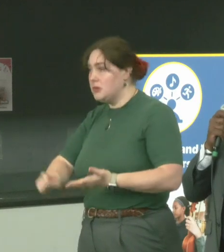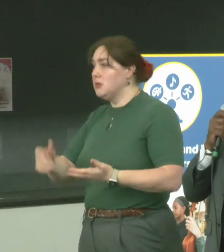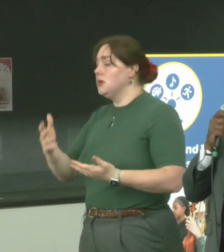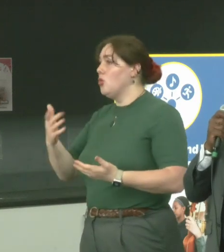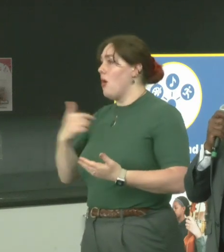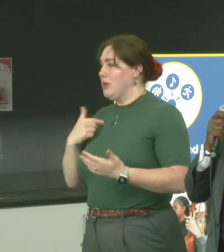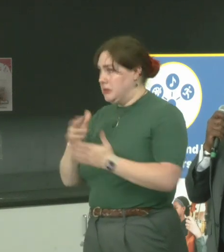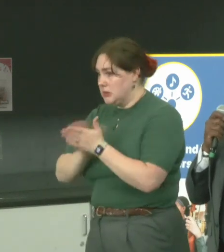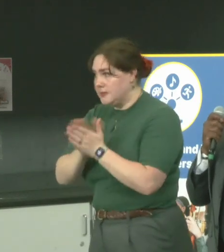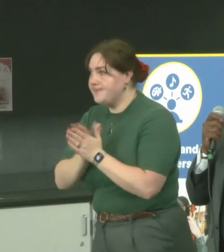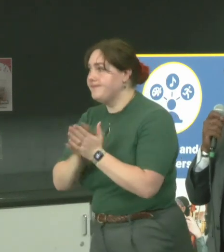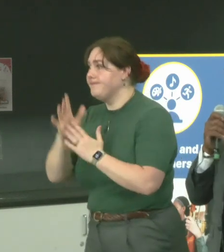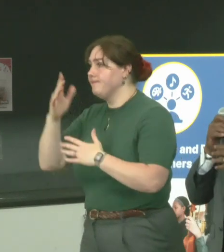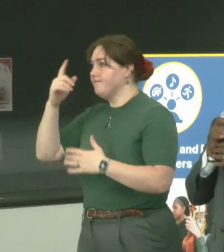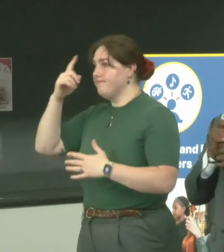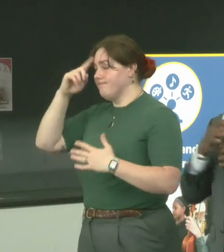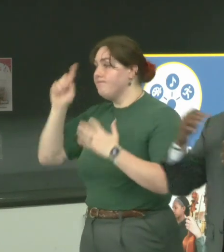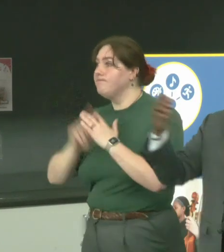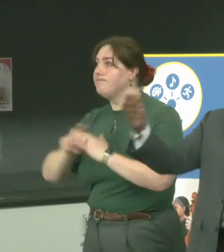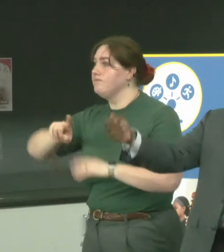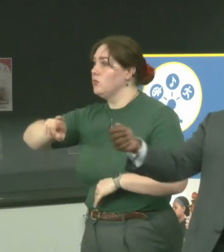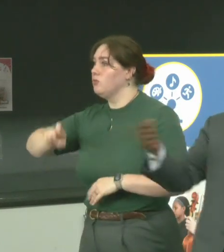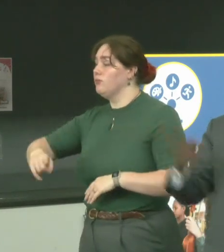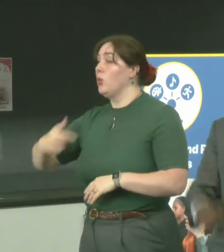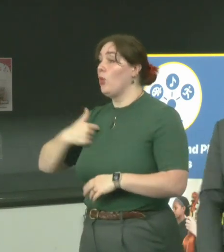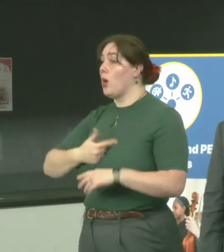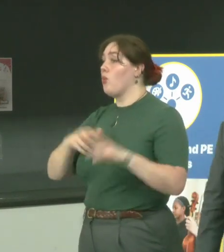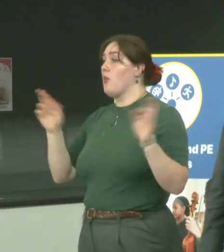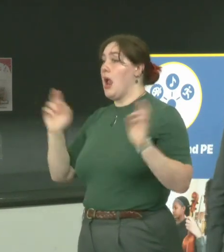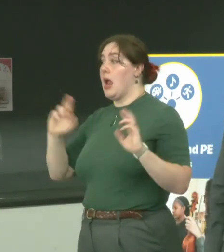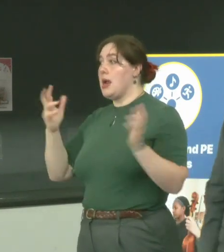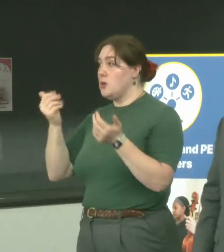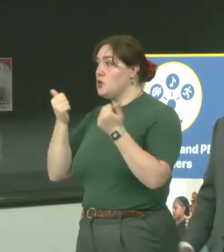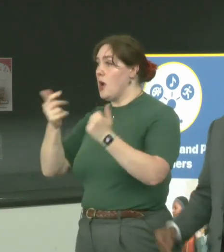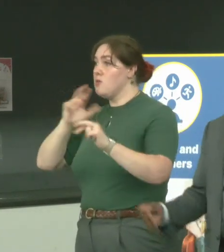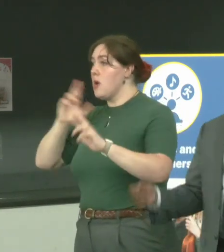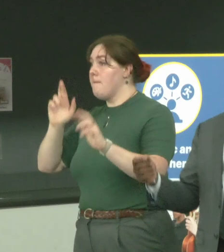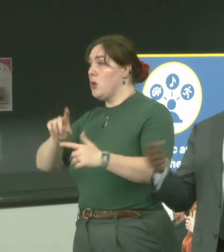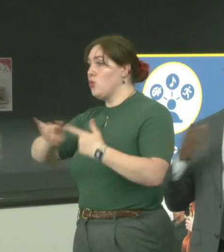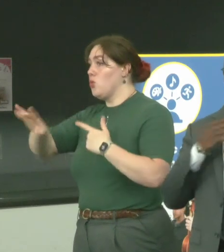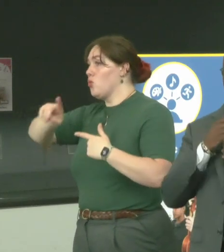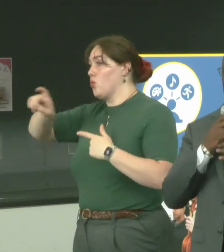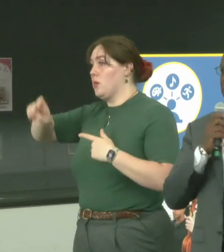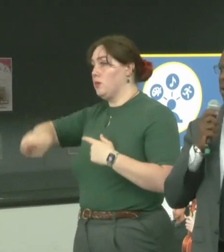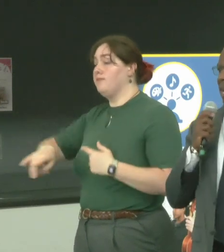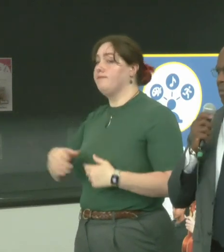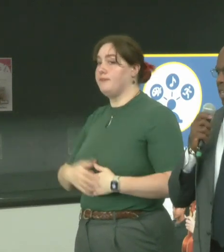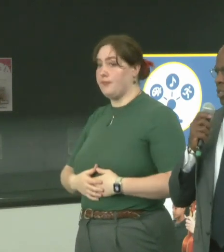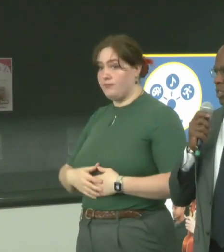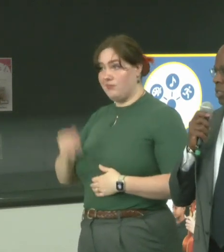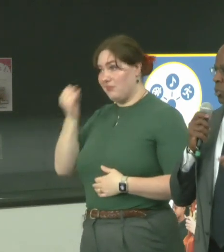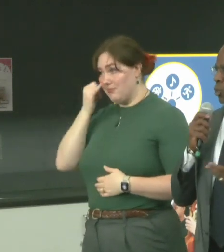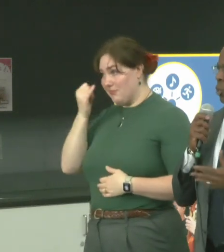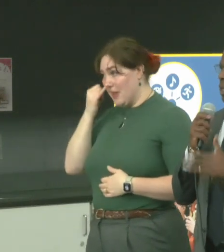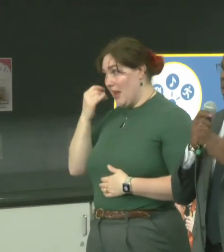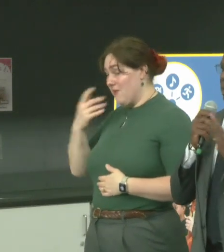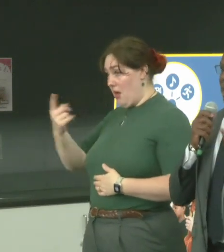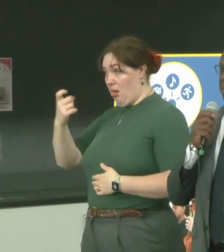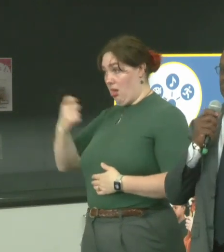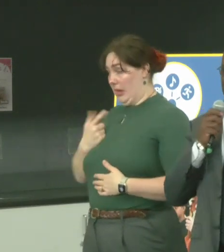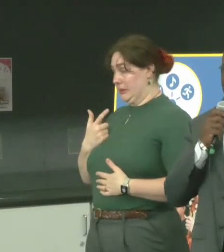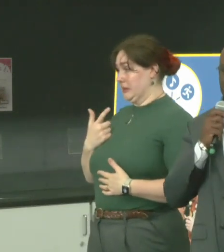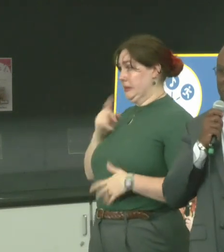burning questions that have come to your mind right now, we're ready to try to respond to those. And when those we don't have answers to, we'll